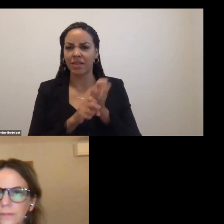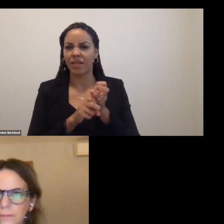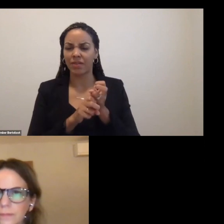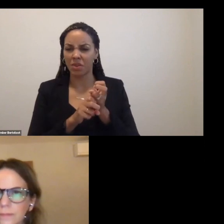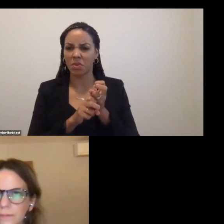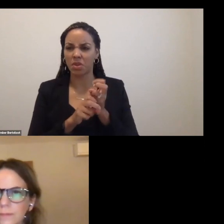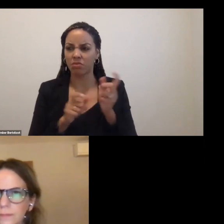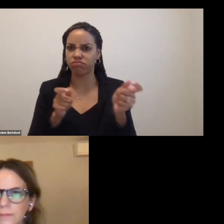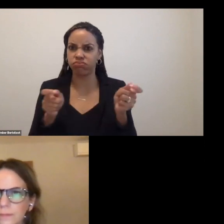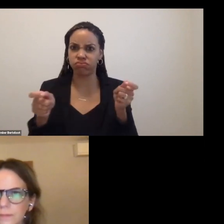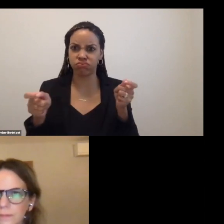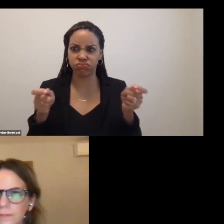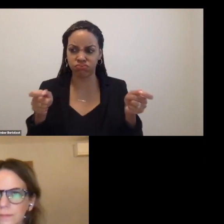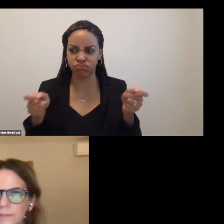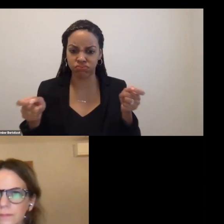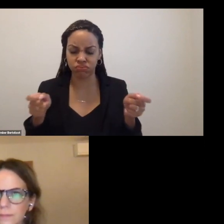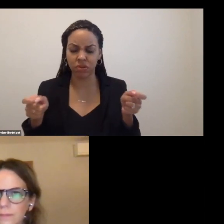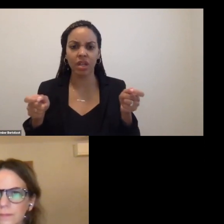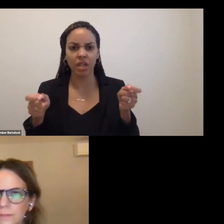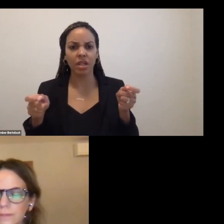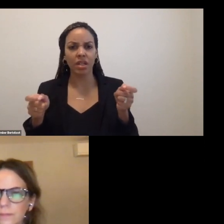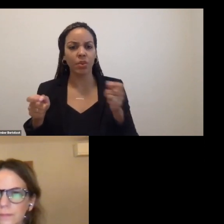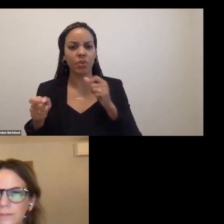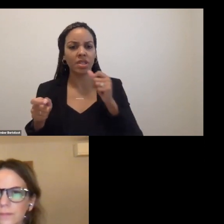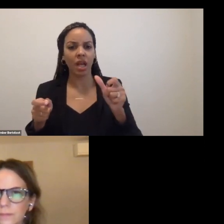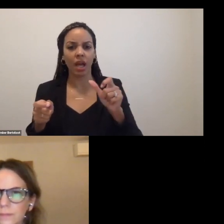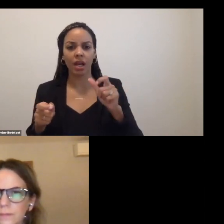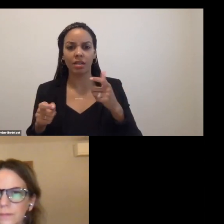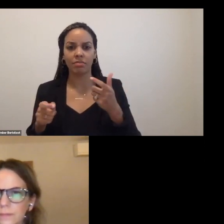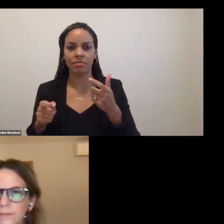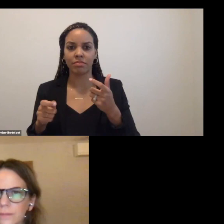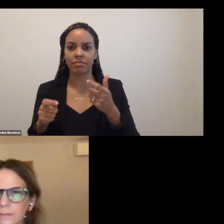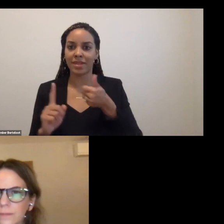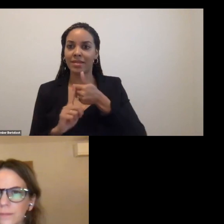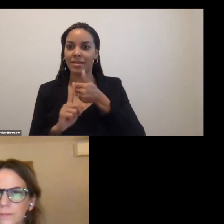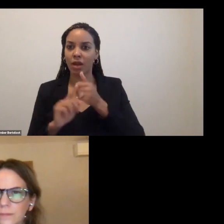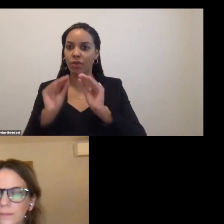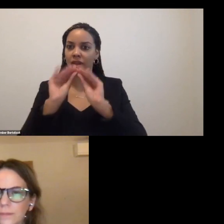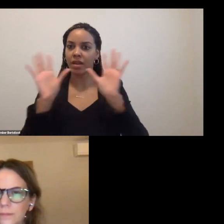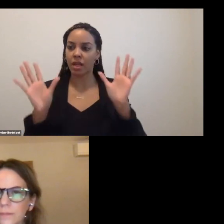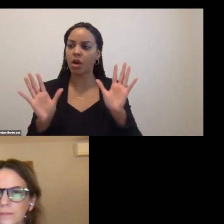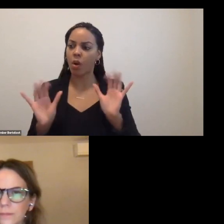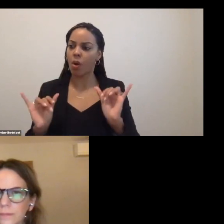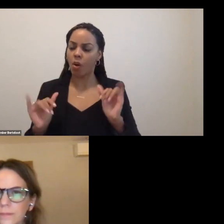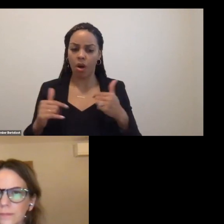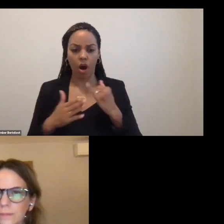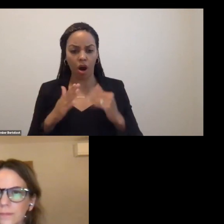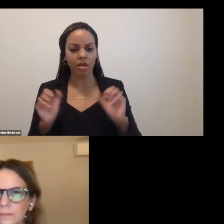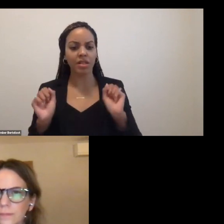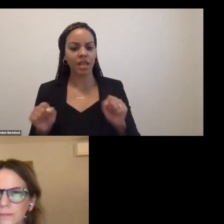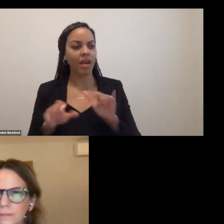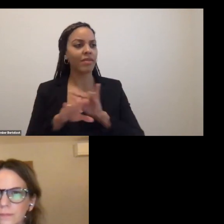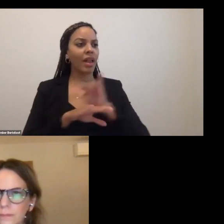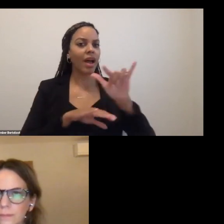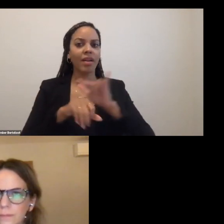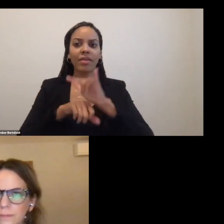it wasn't a kind of necessarily self-clear that artists can work anywhere they wish to work or where